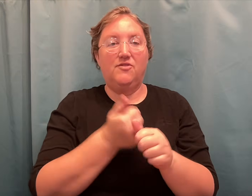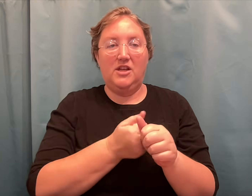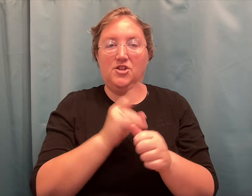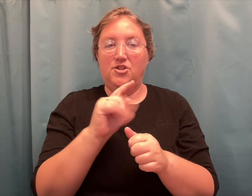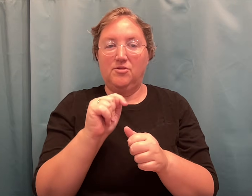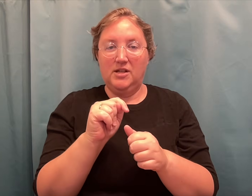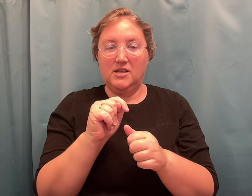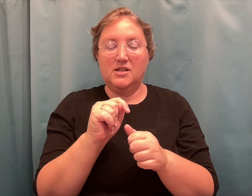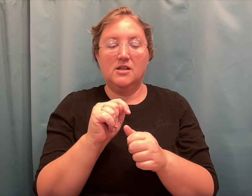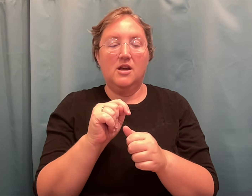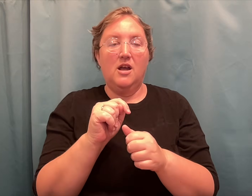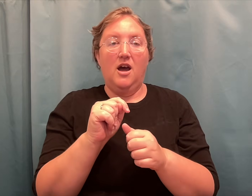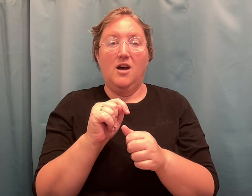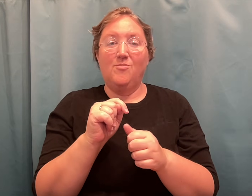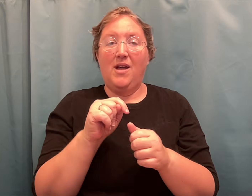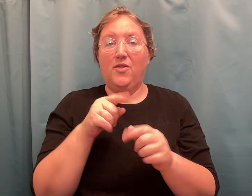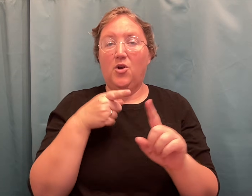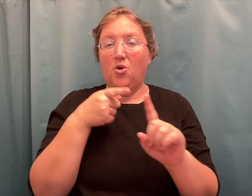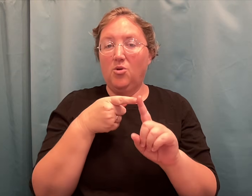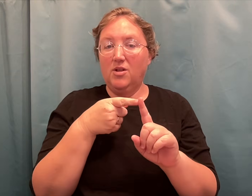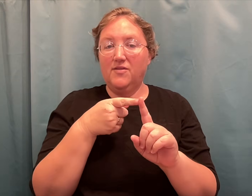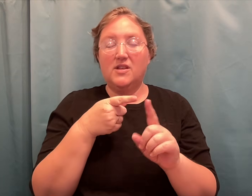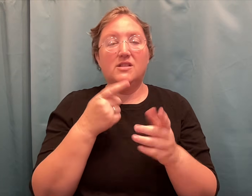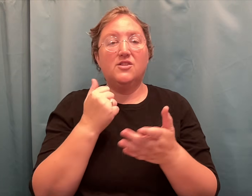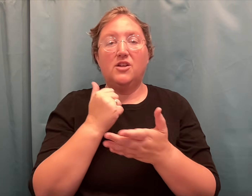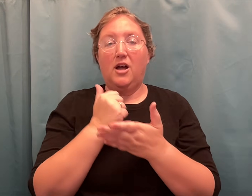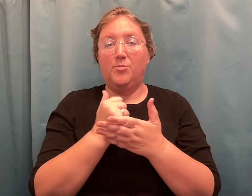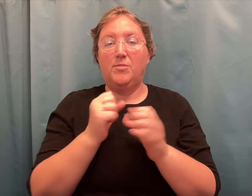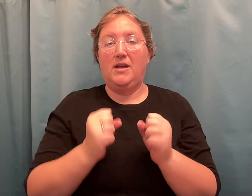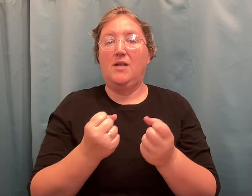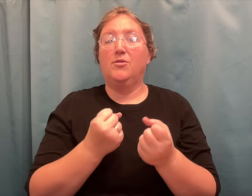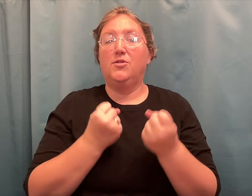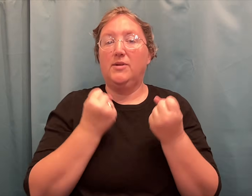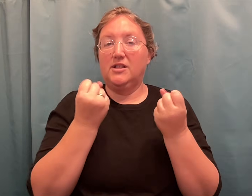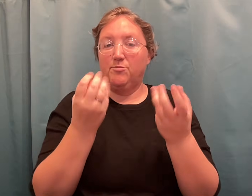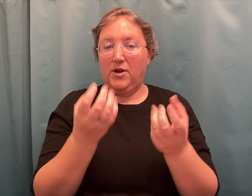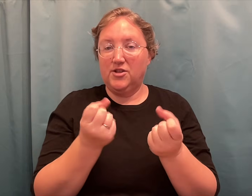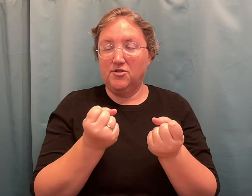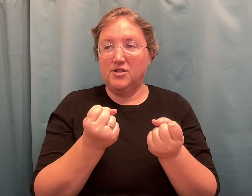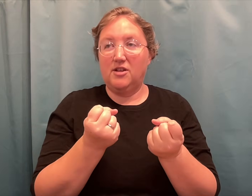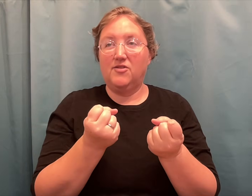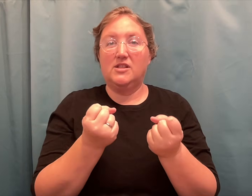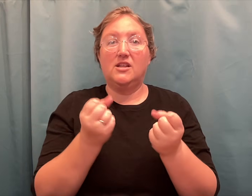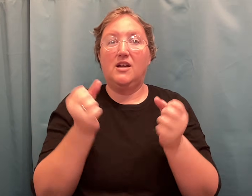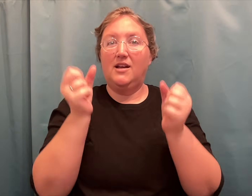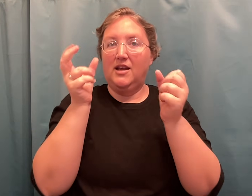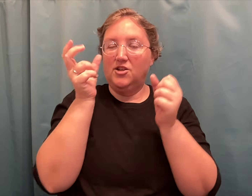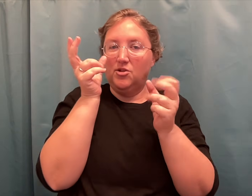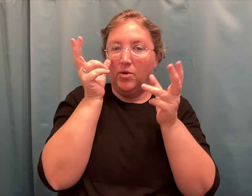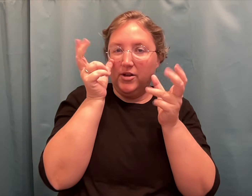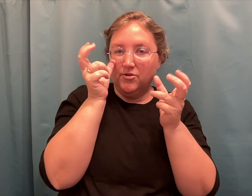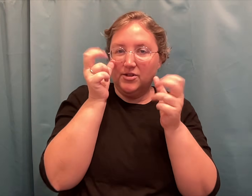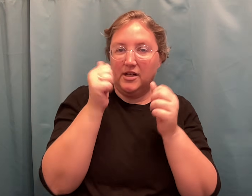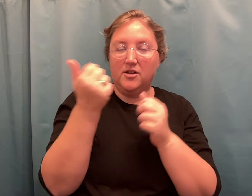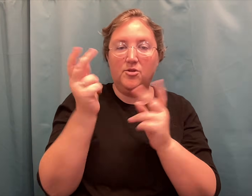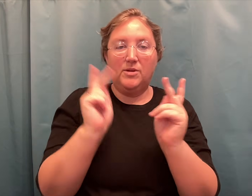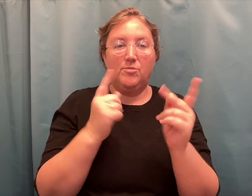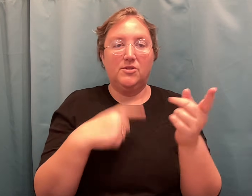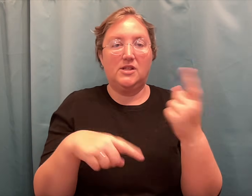each unit. And the goal of this is to help you be able to express yourself in sign and to understand other people's